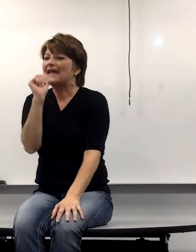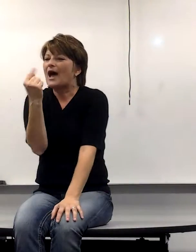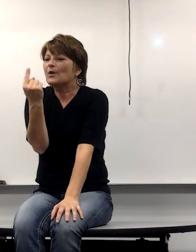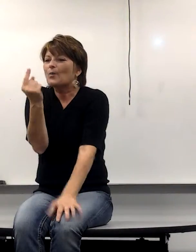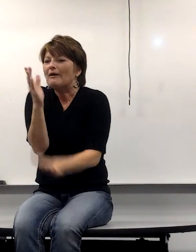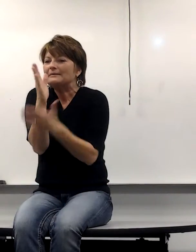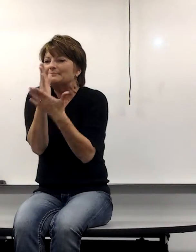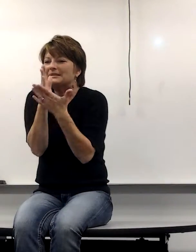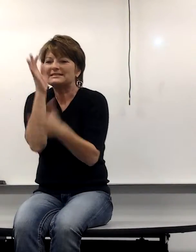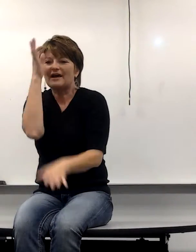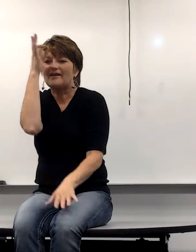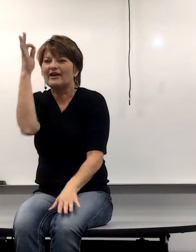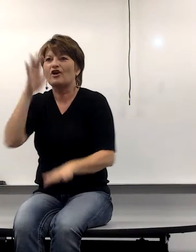Didn't have any hair